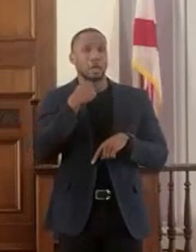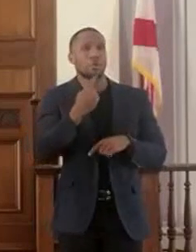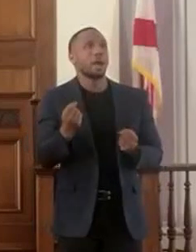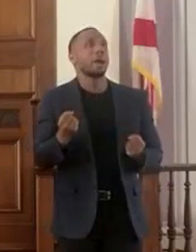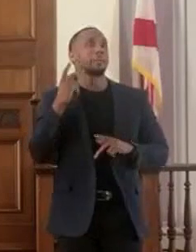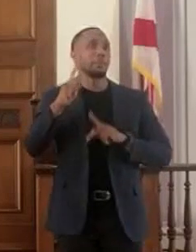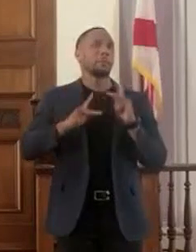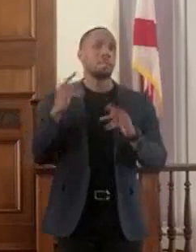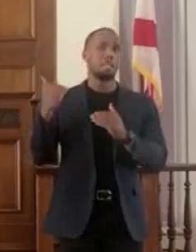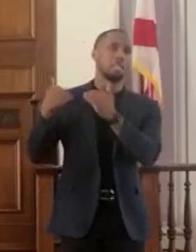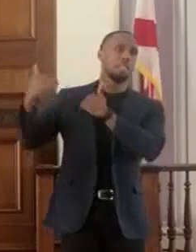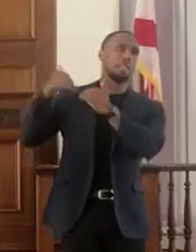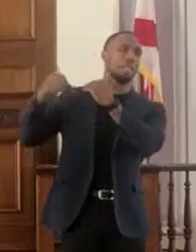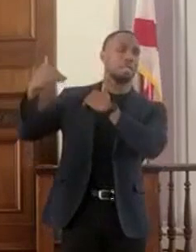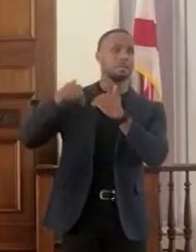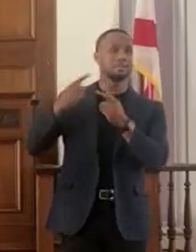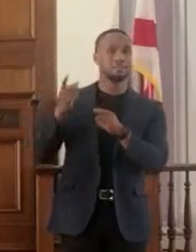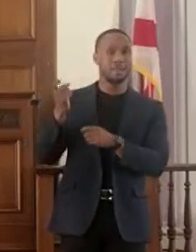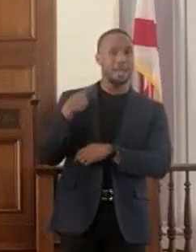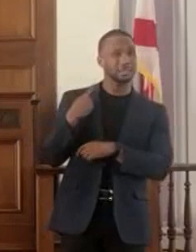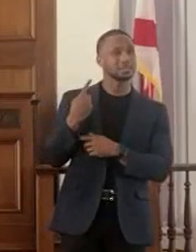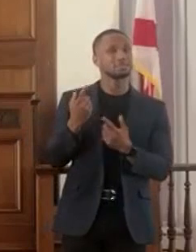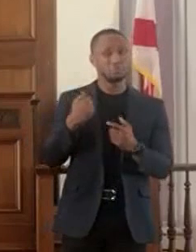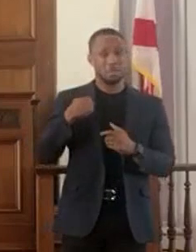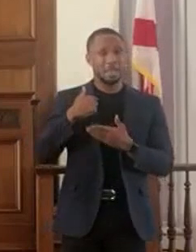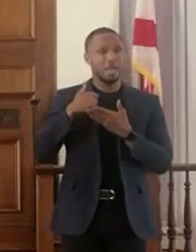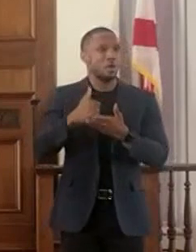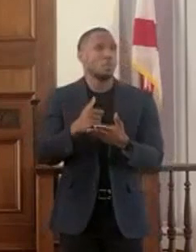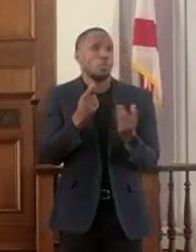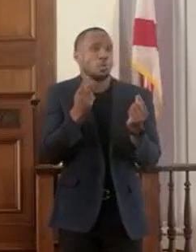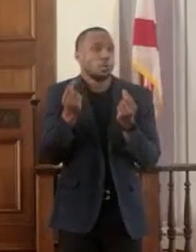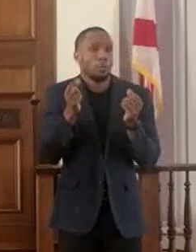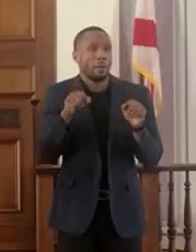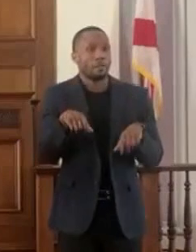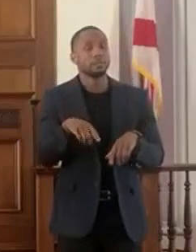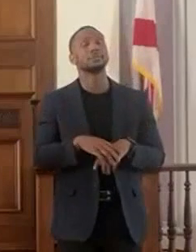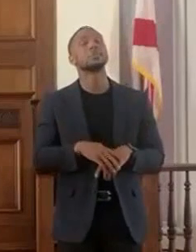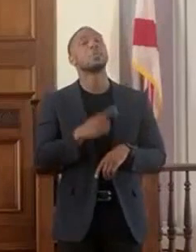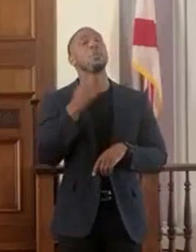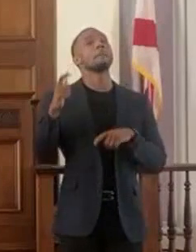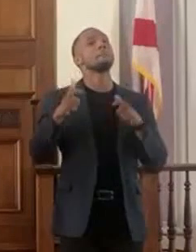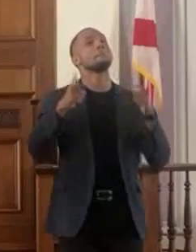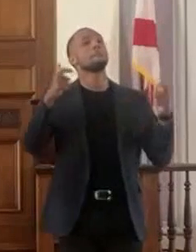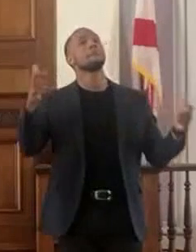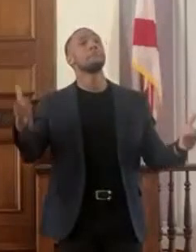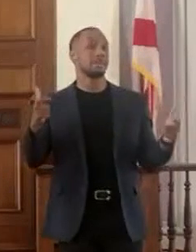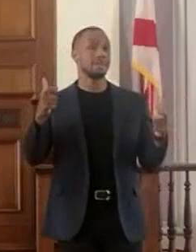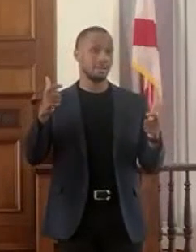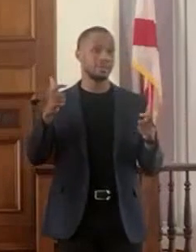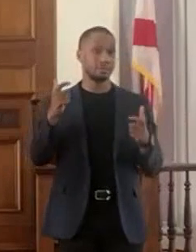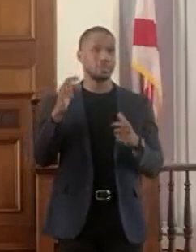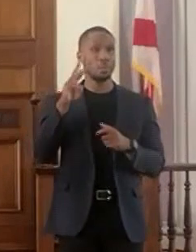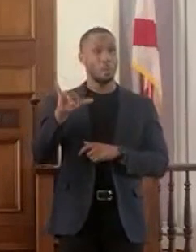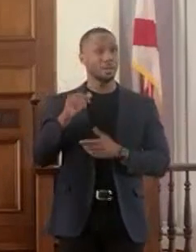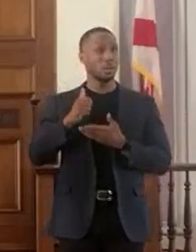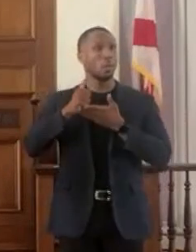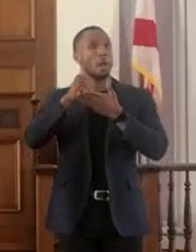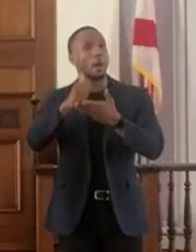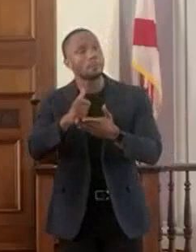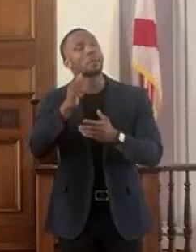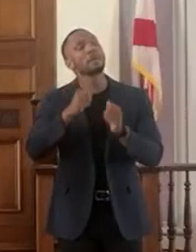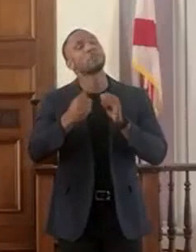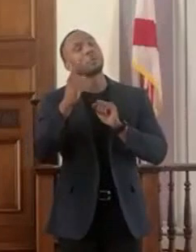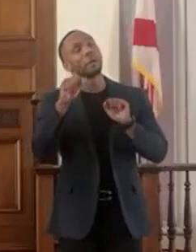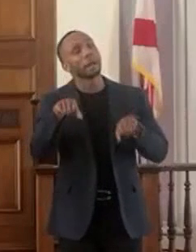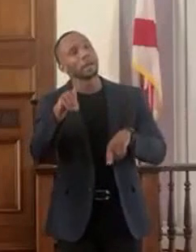reached out to me and said, what can I do to help? Well, one big way that you can help, and everyone can